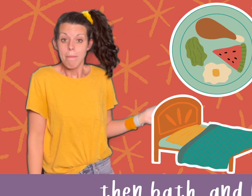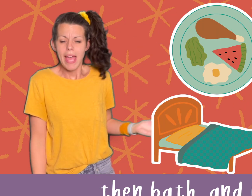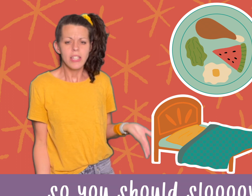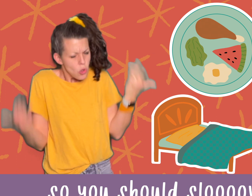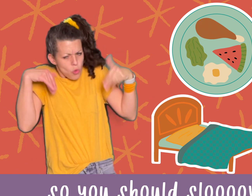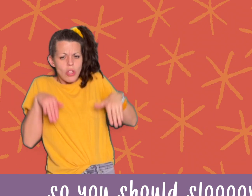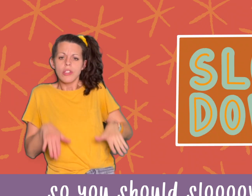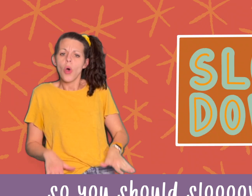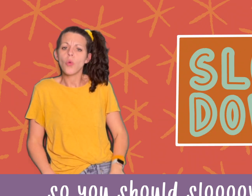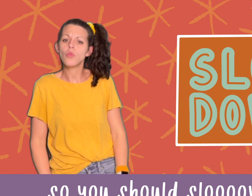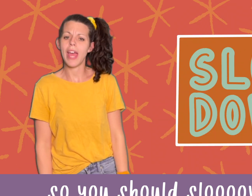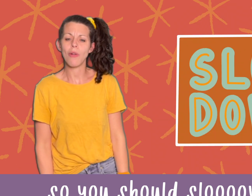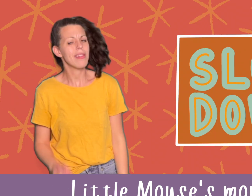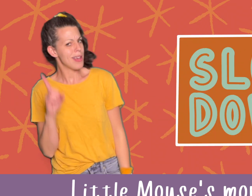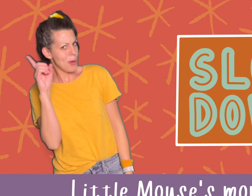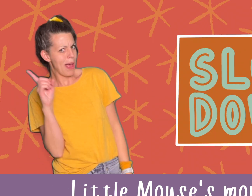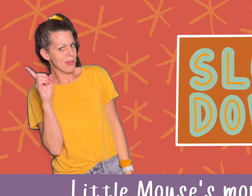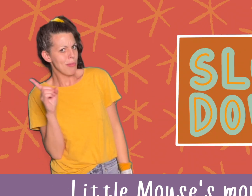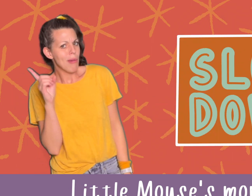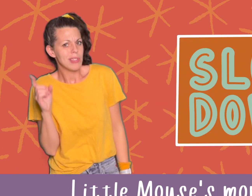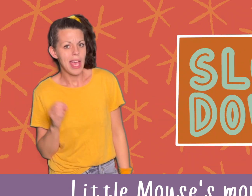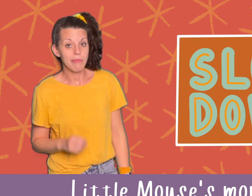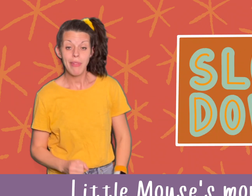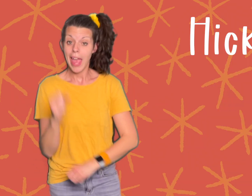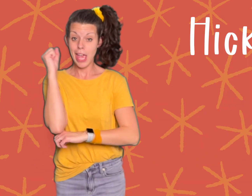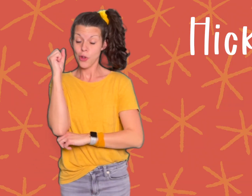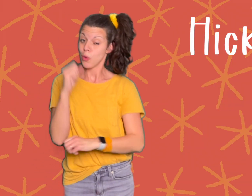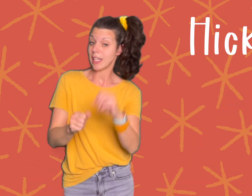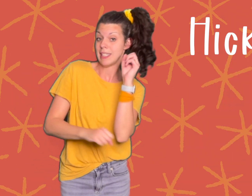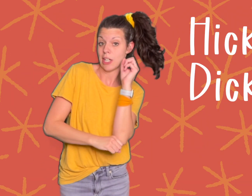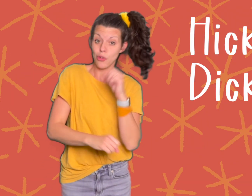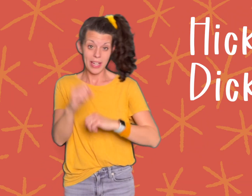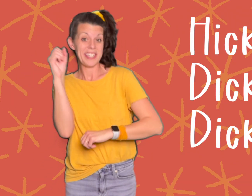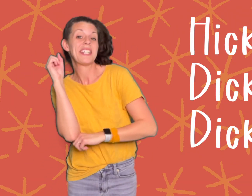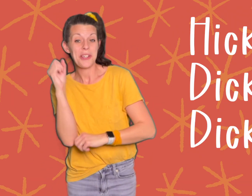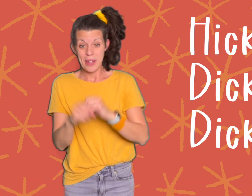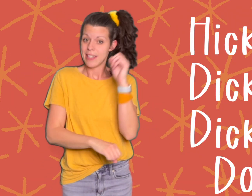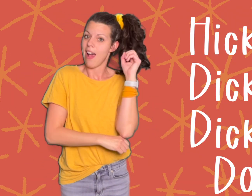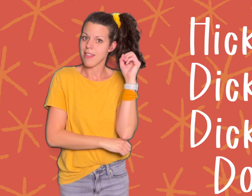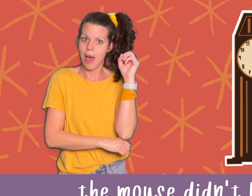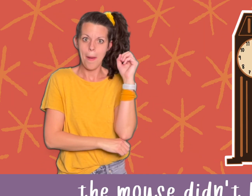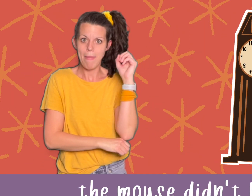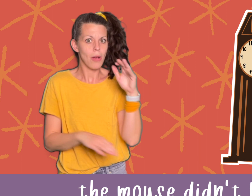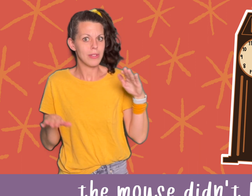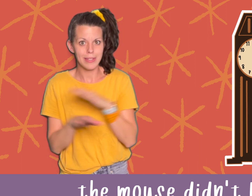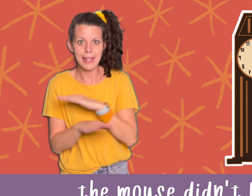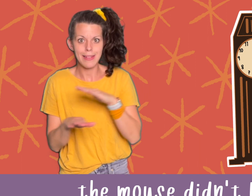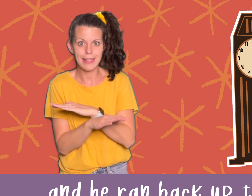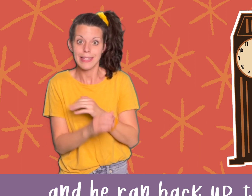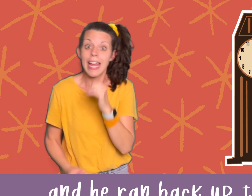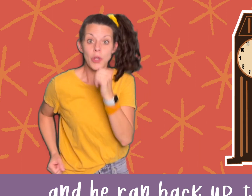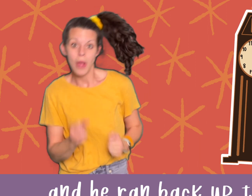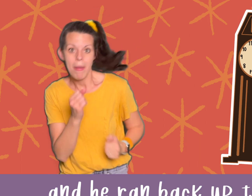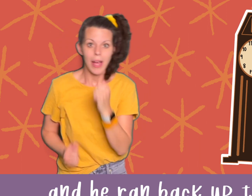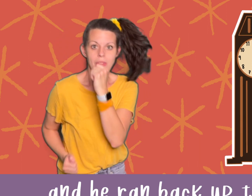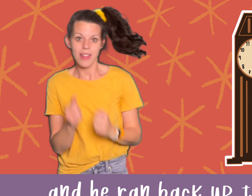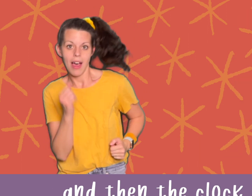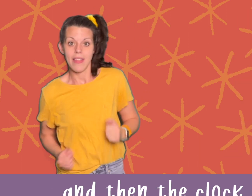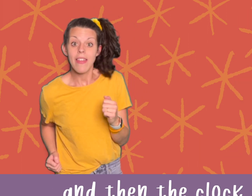bed, so you should slow down. Little Mouse's mom said, hickory dickory dickory dock. The mouse didn't listen and he ran back up the clock. And then the